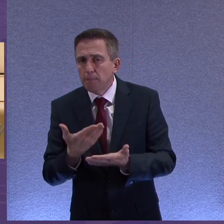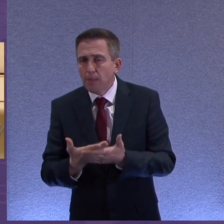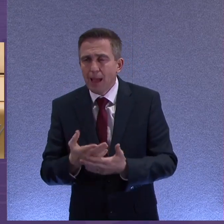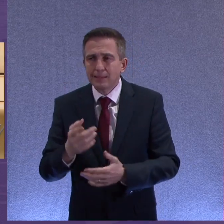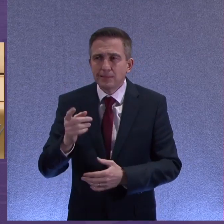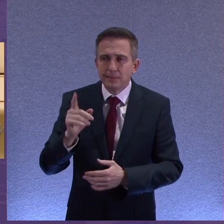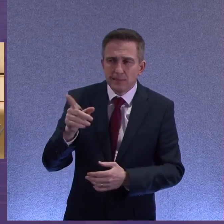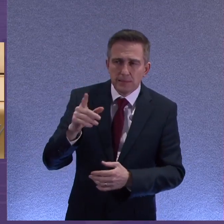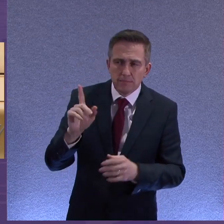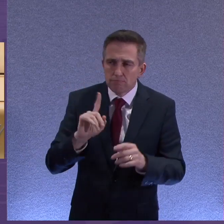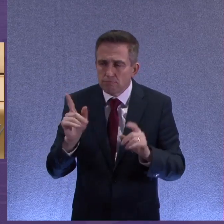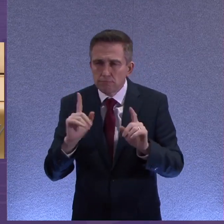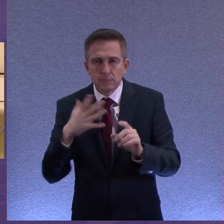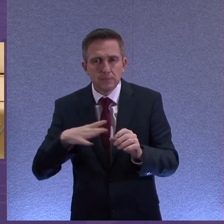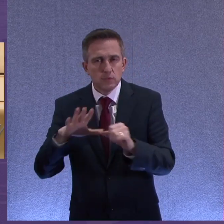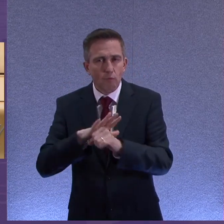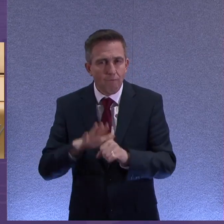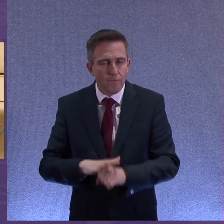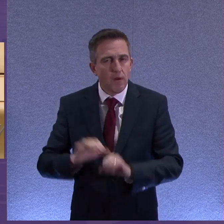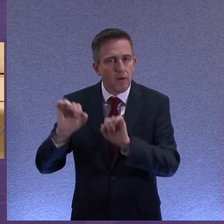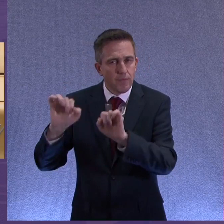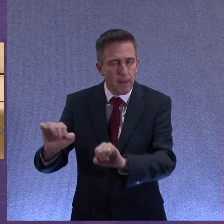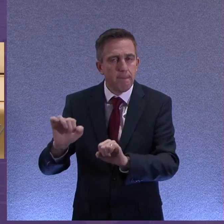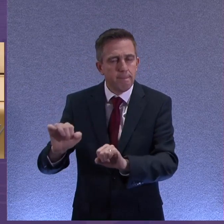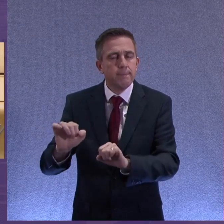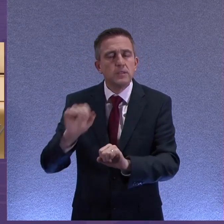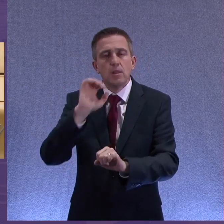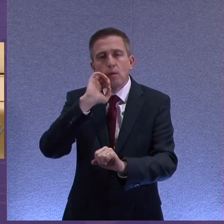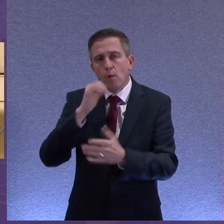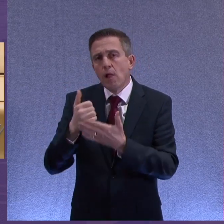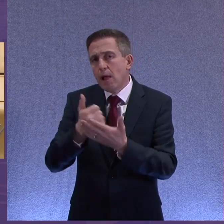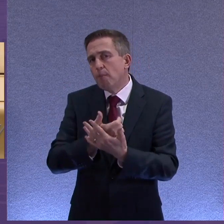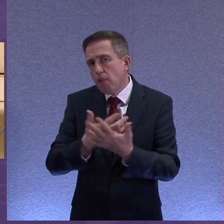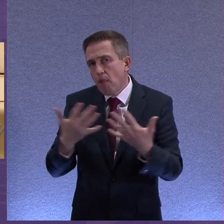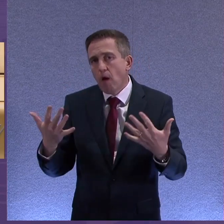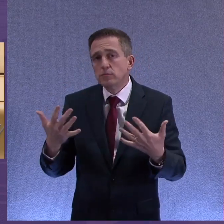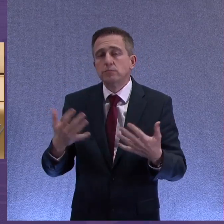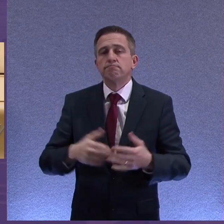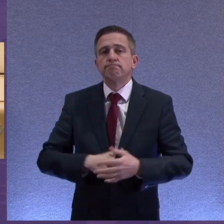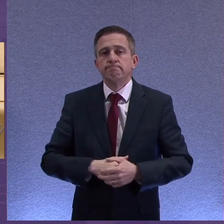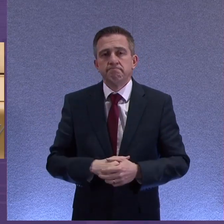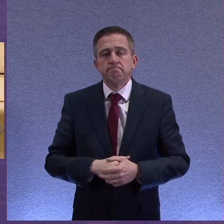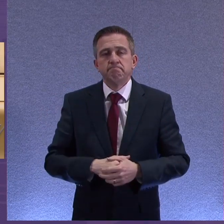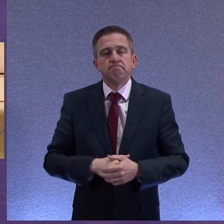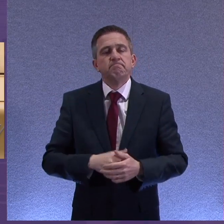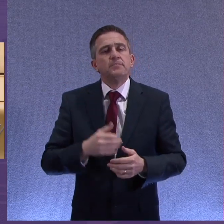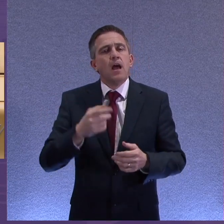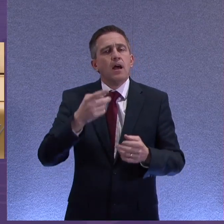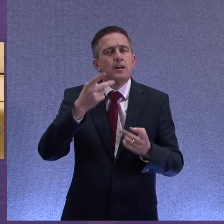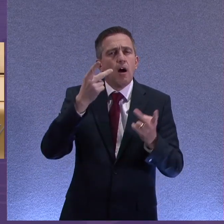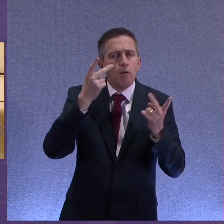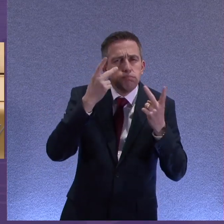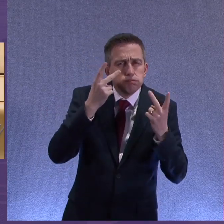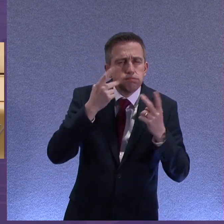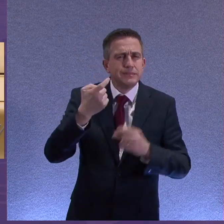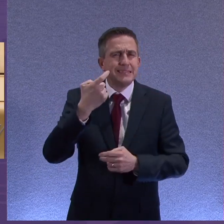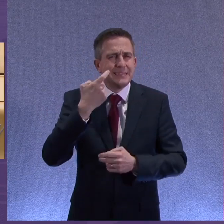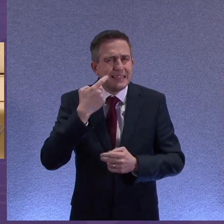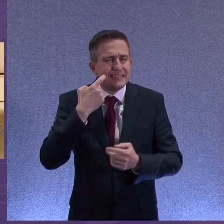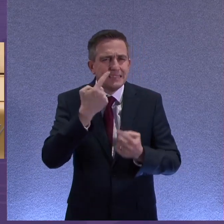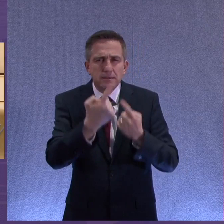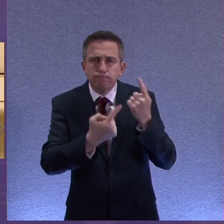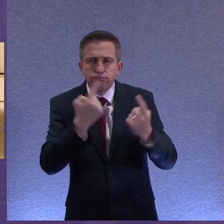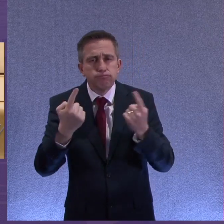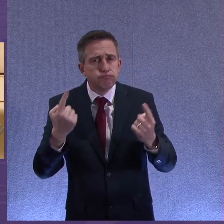I'm very confident that that will make a significant difference. In terms of the other professionals that you described, you're absolutely